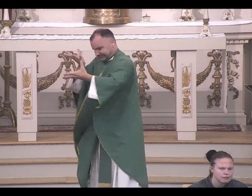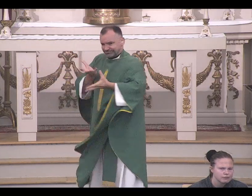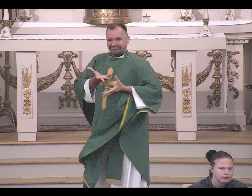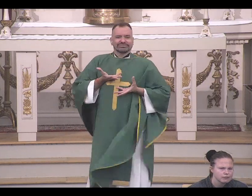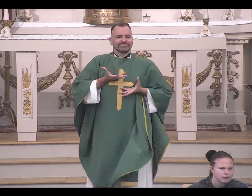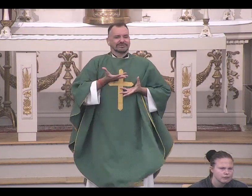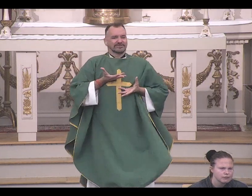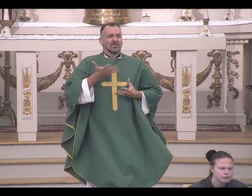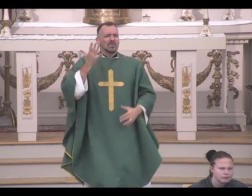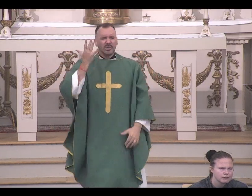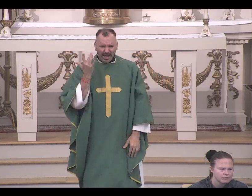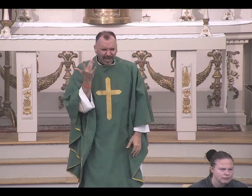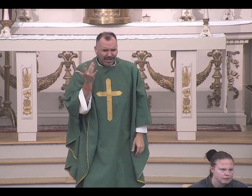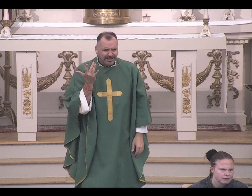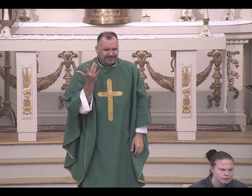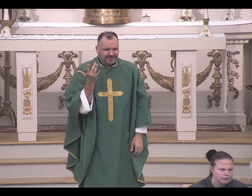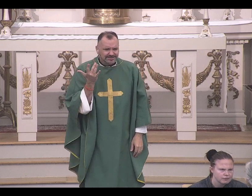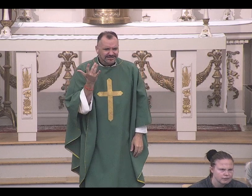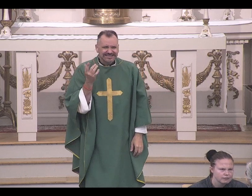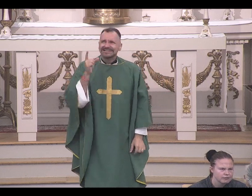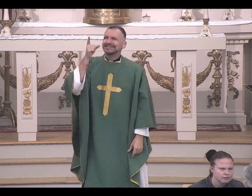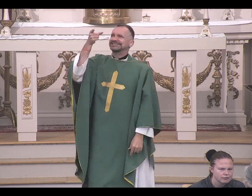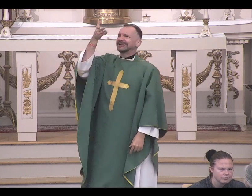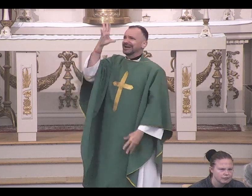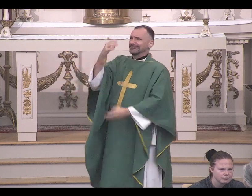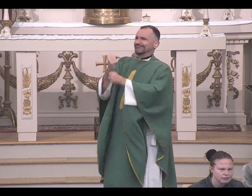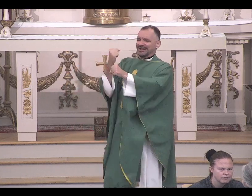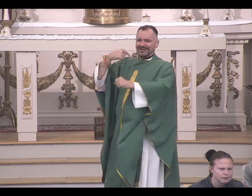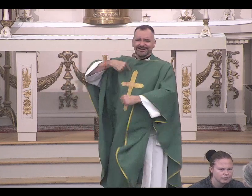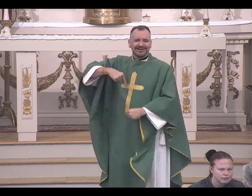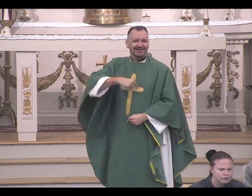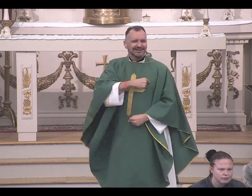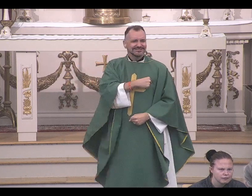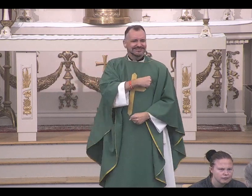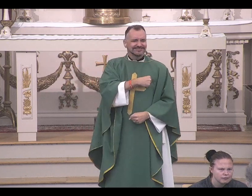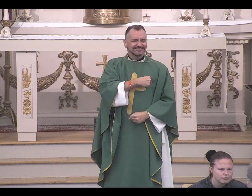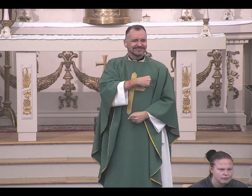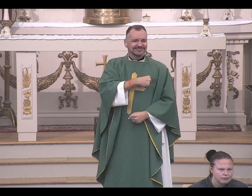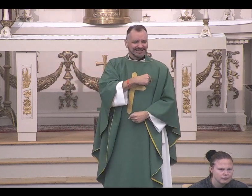God's message to us through the sacred scripture. God speaks to us.